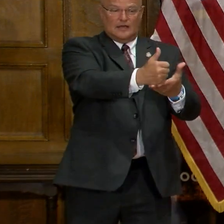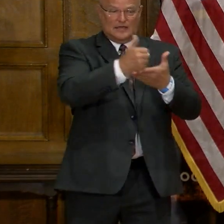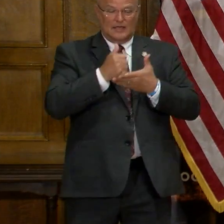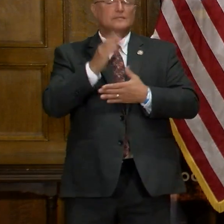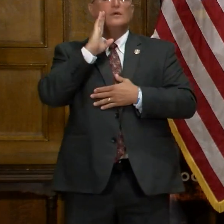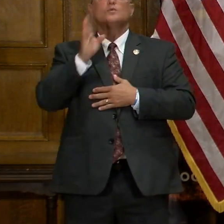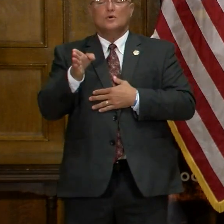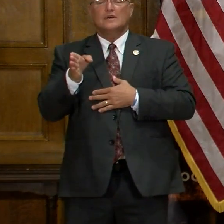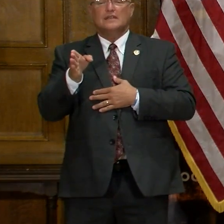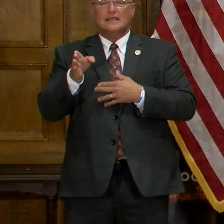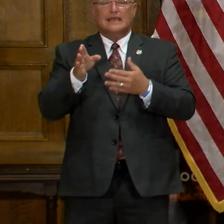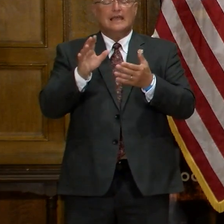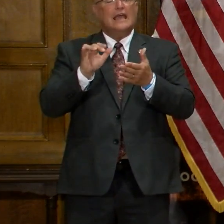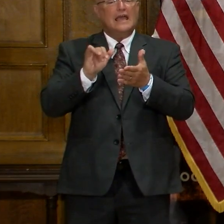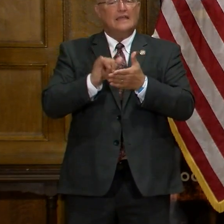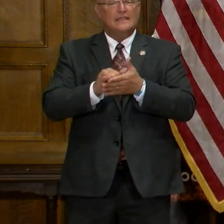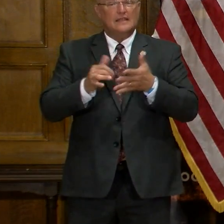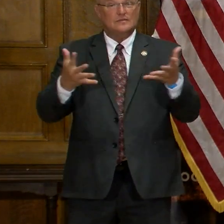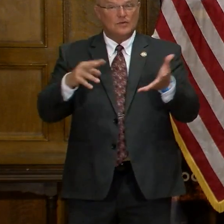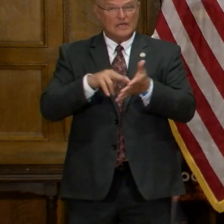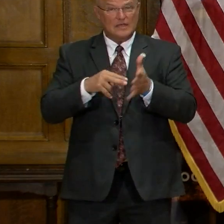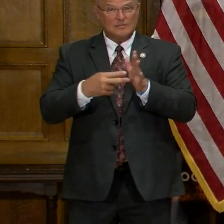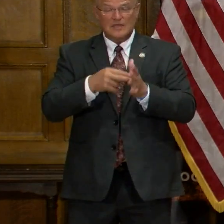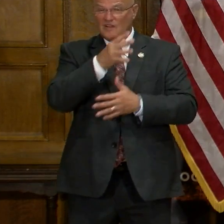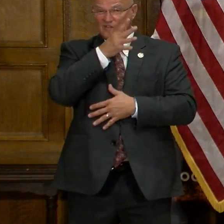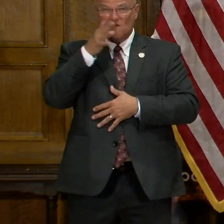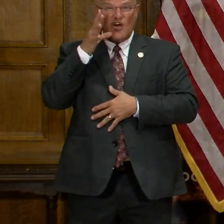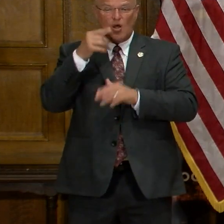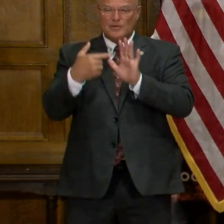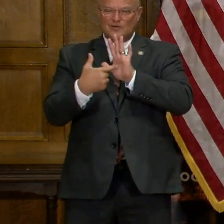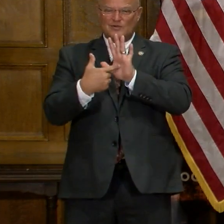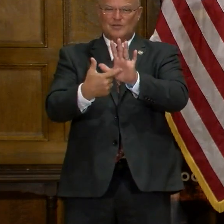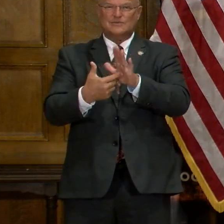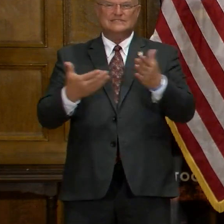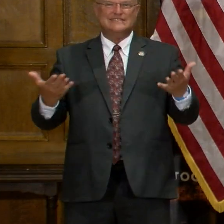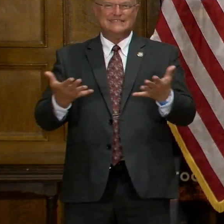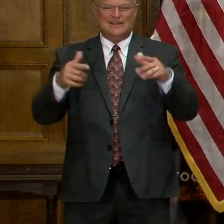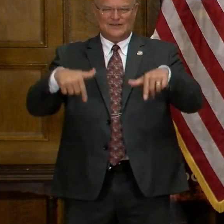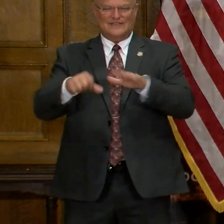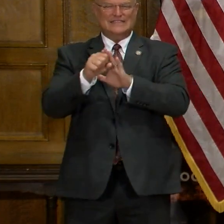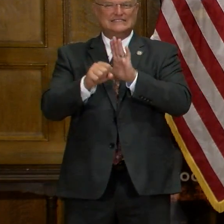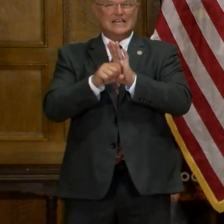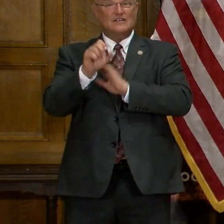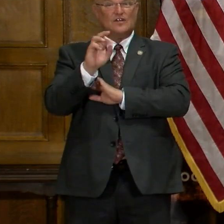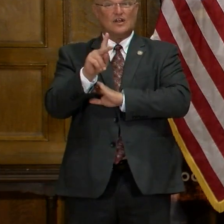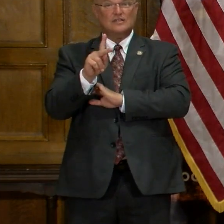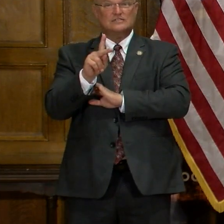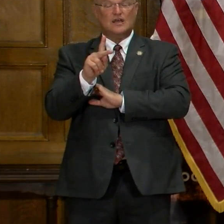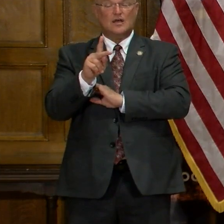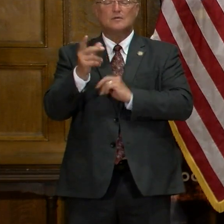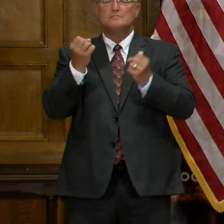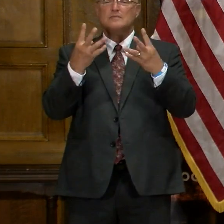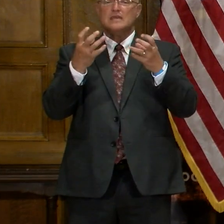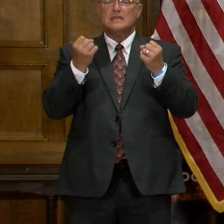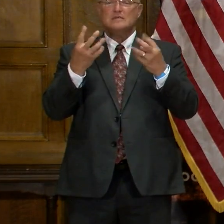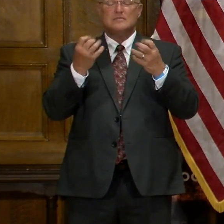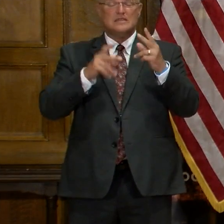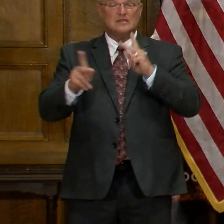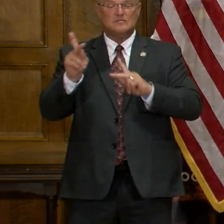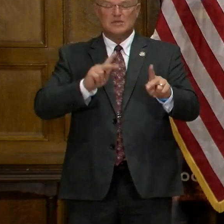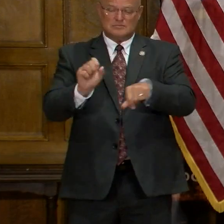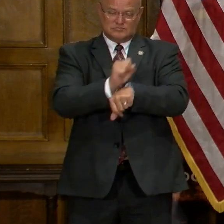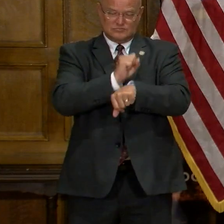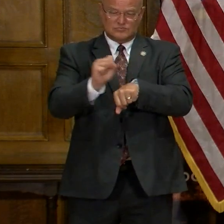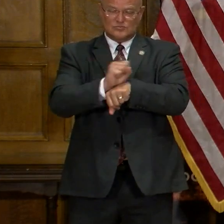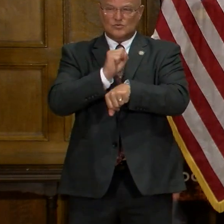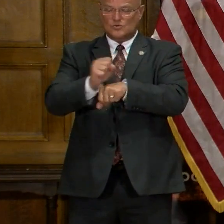And I think that's what farming really represents here in this state, is a lot of individual enterprise, but also a